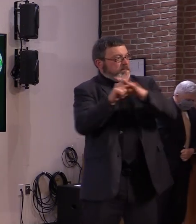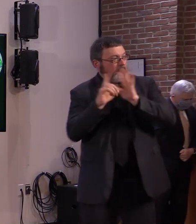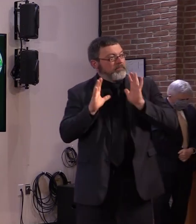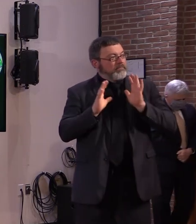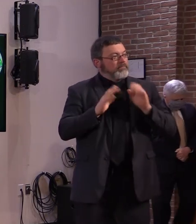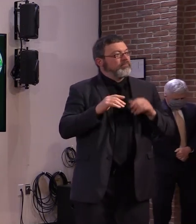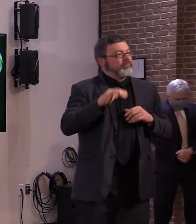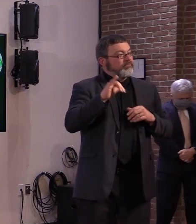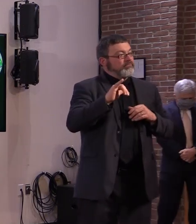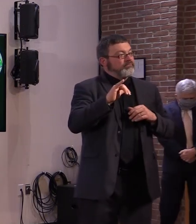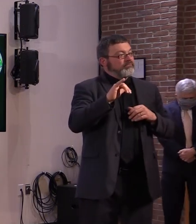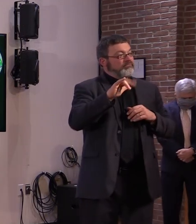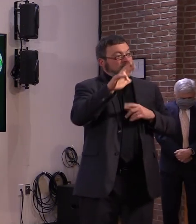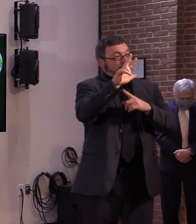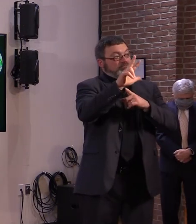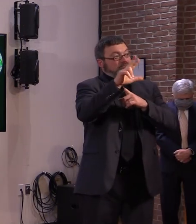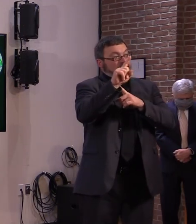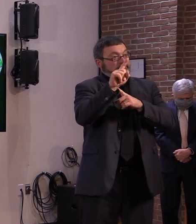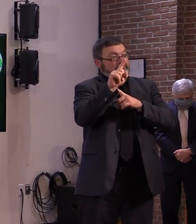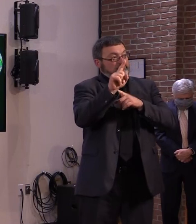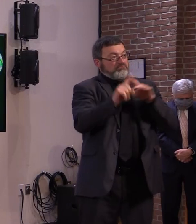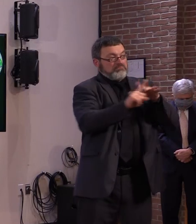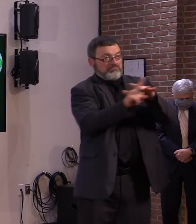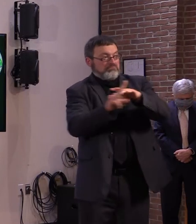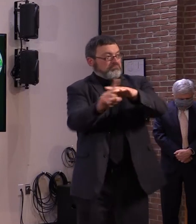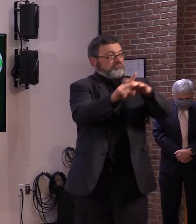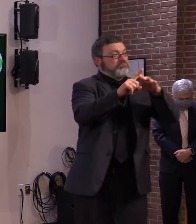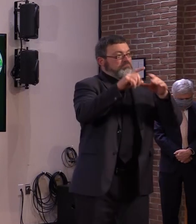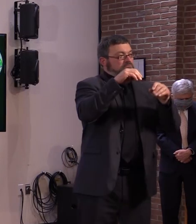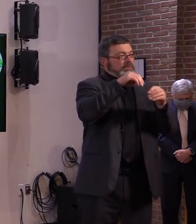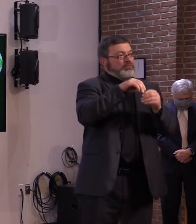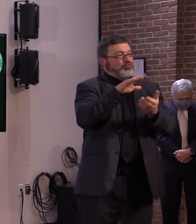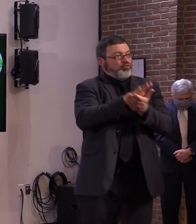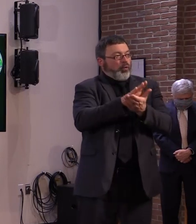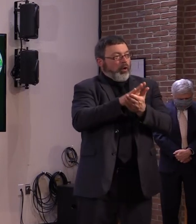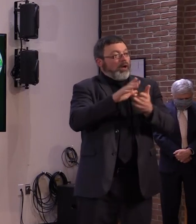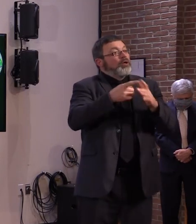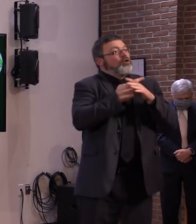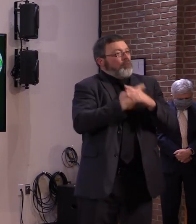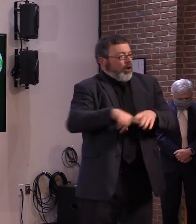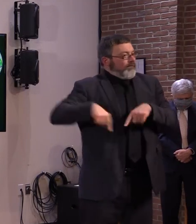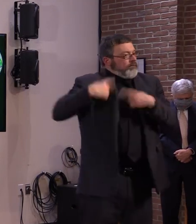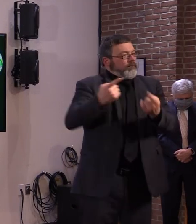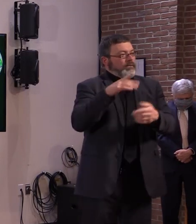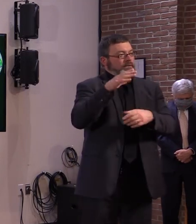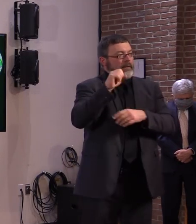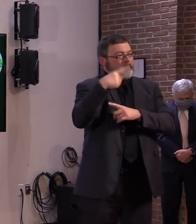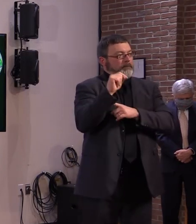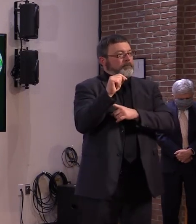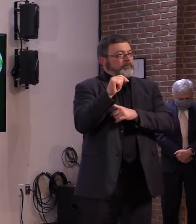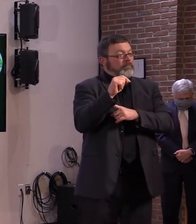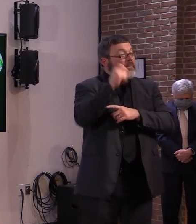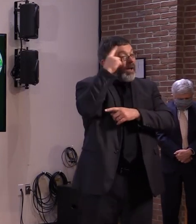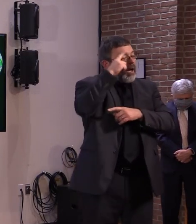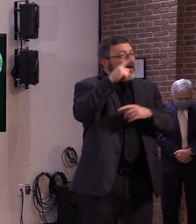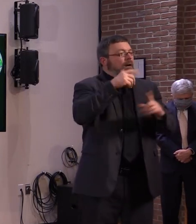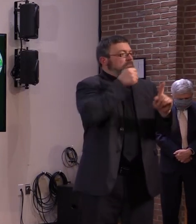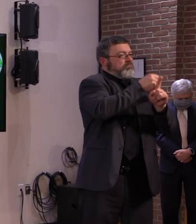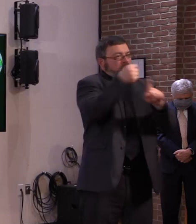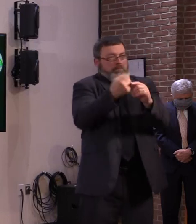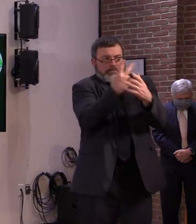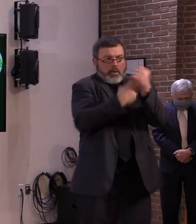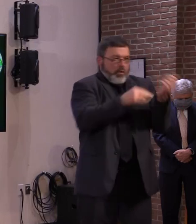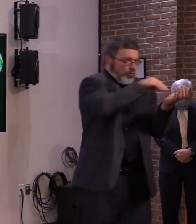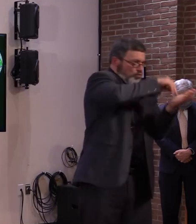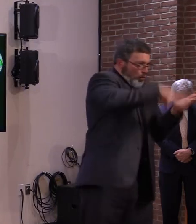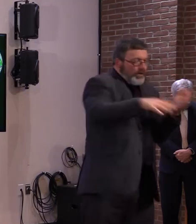schools opened in September. These numbers include student and staff cases. School operations are being